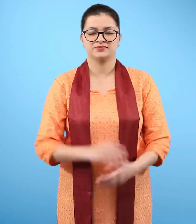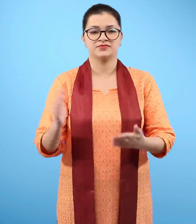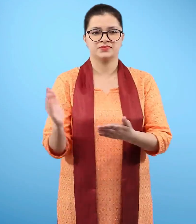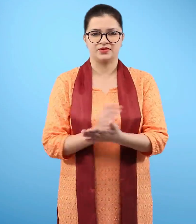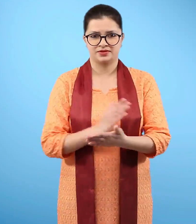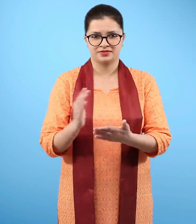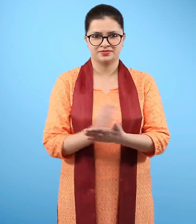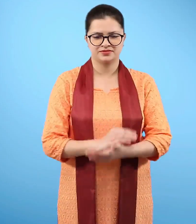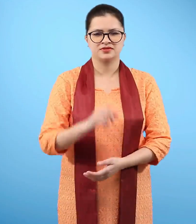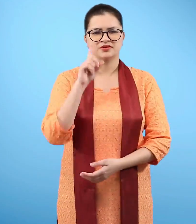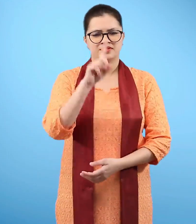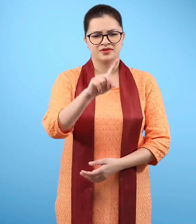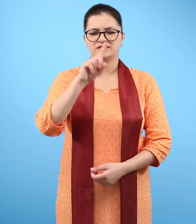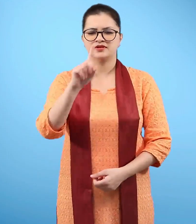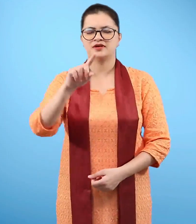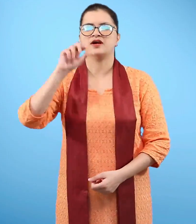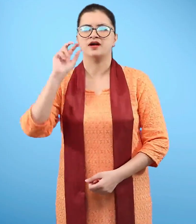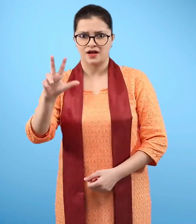Page 118.